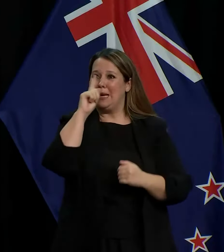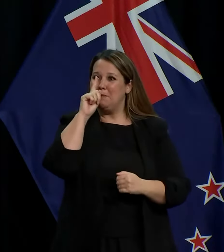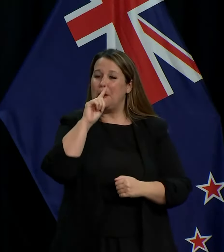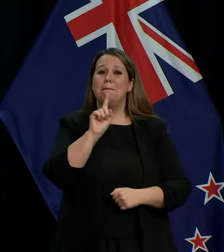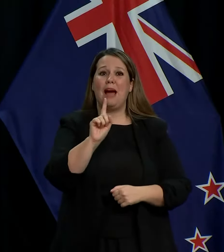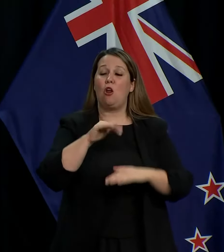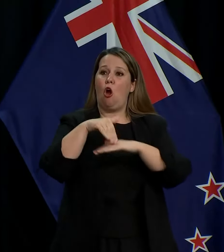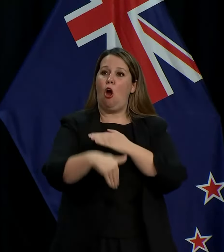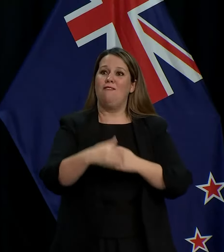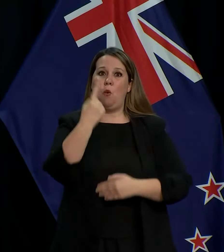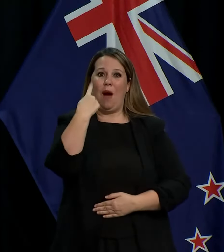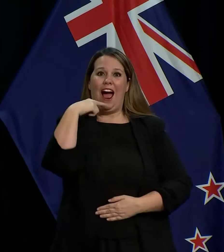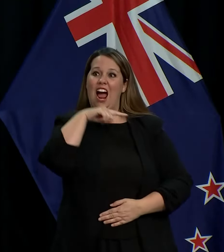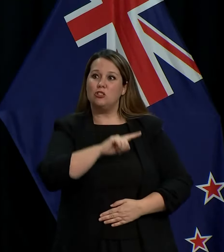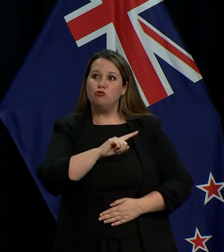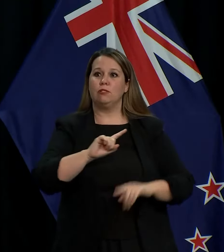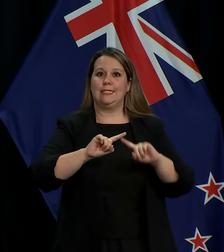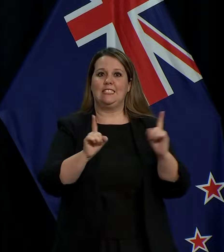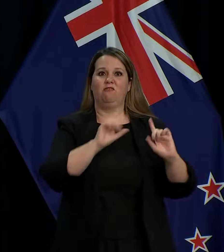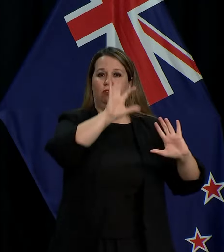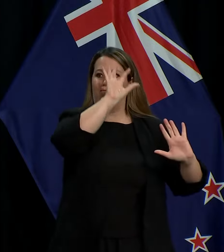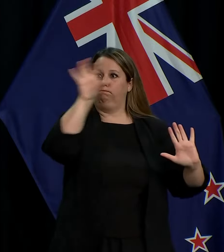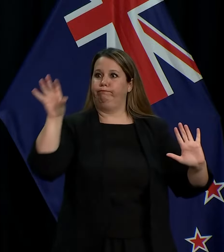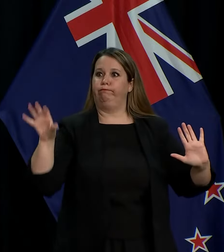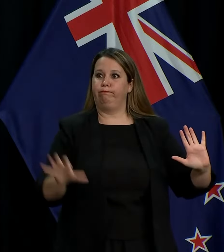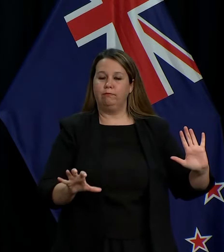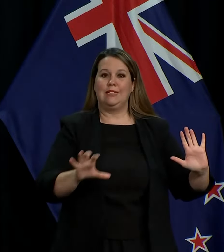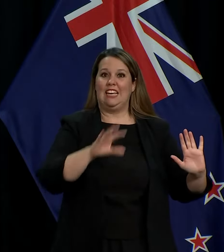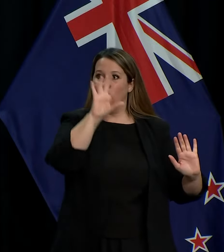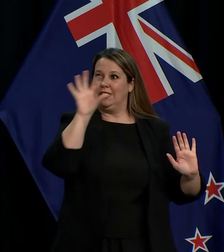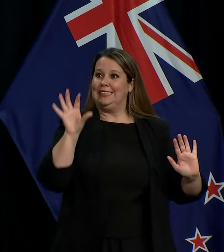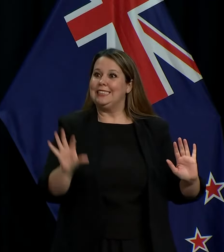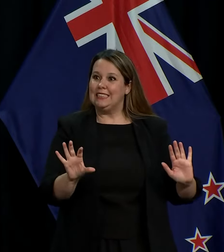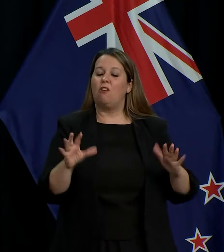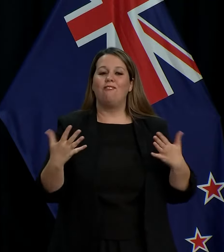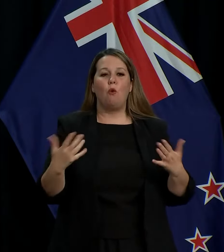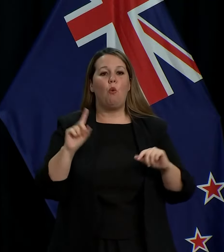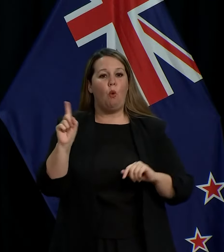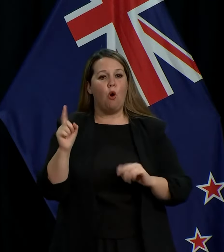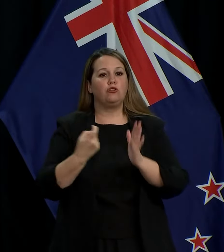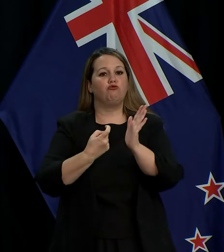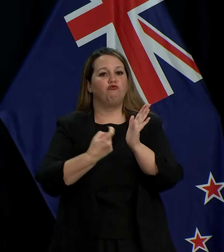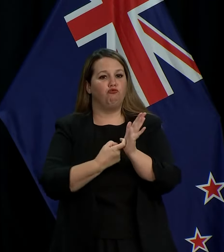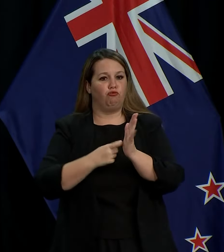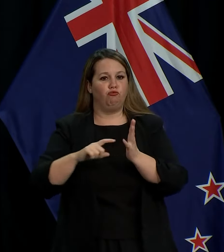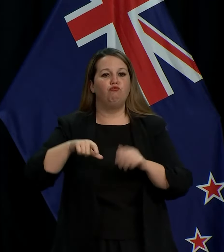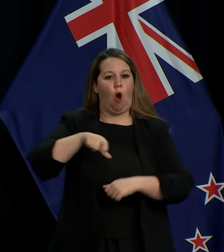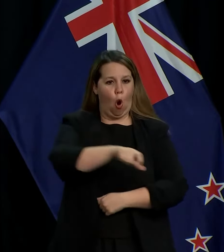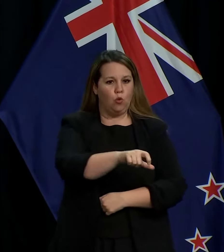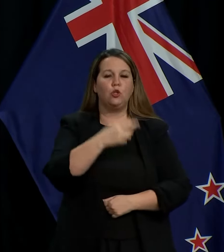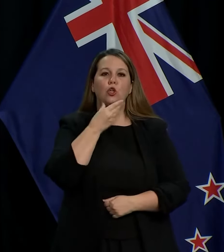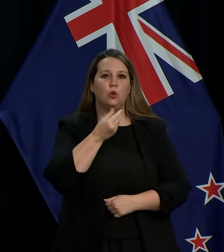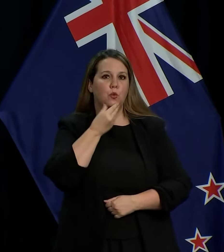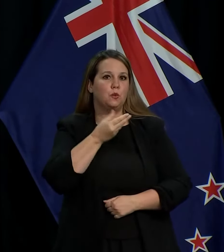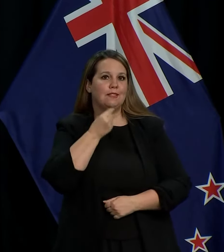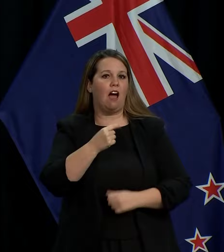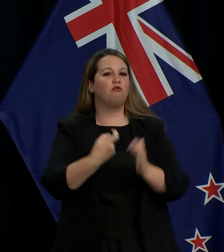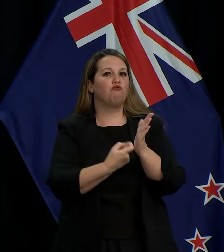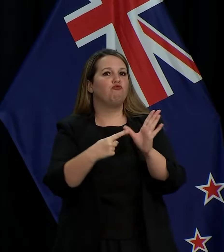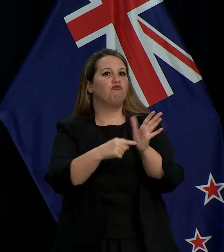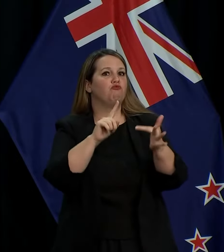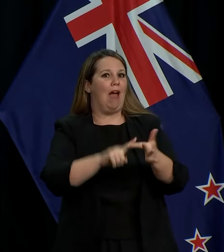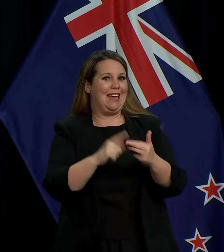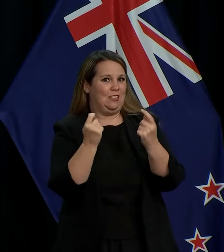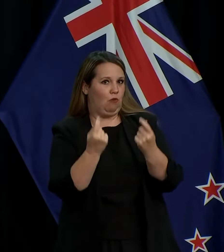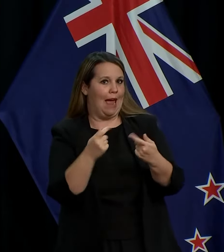different designations within those regulations for ruck rates, it was always going to be more complex. And they're exactly the issues that you